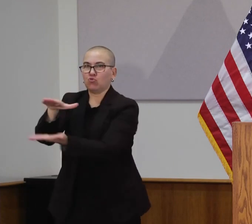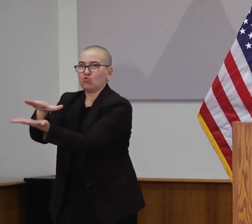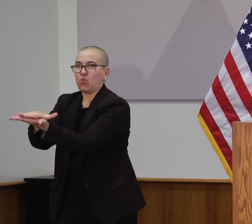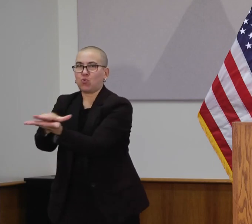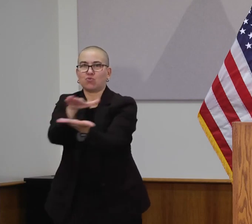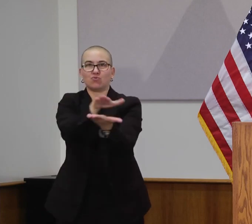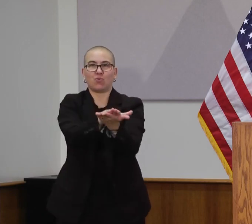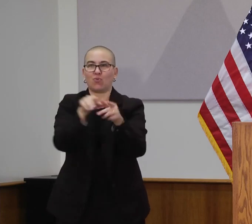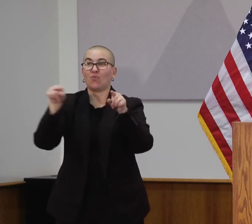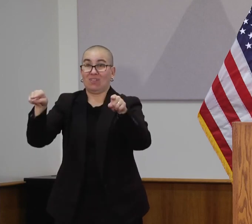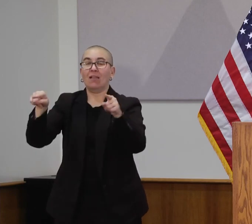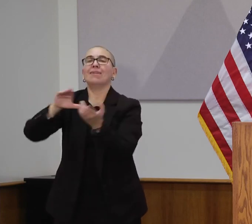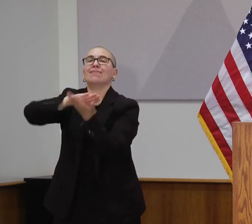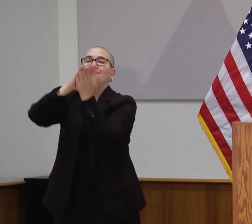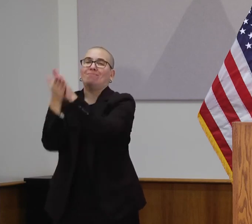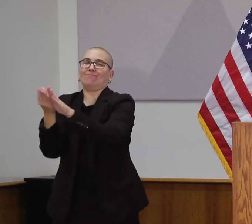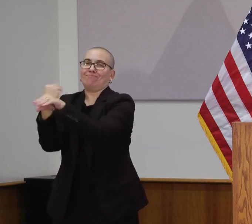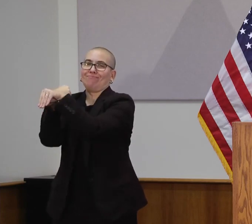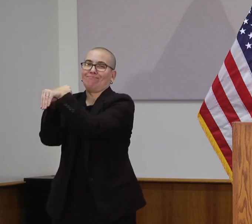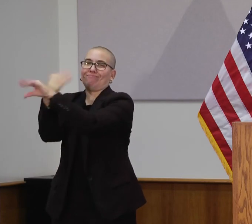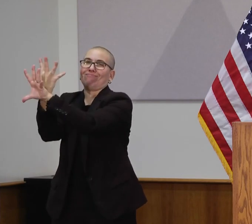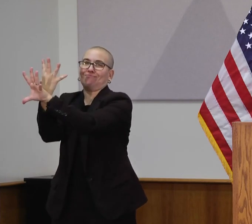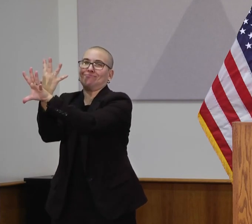because of sports exposures.